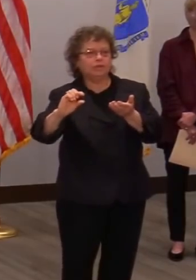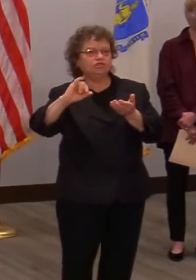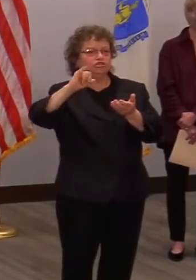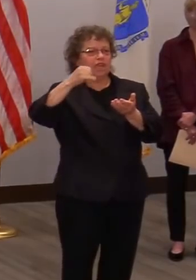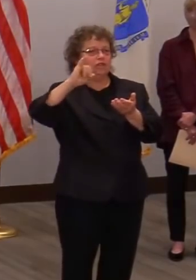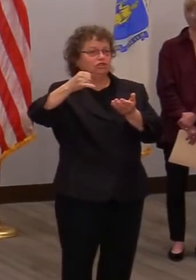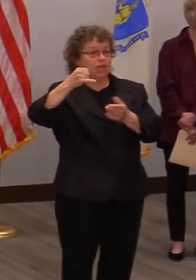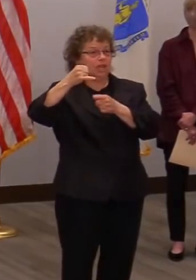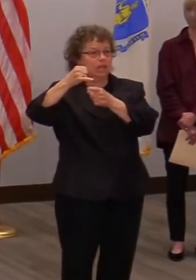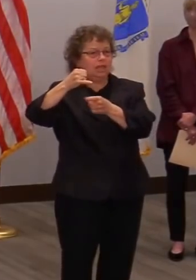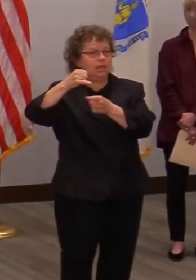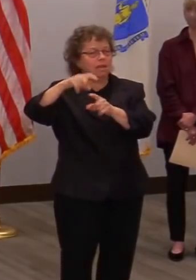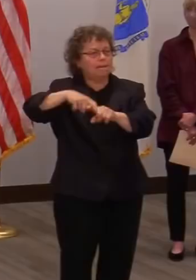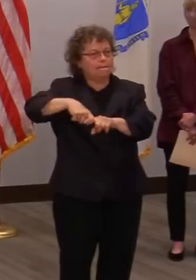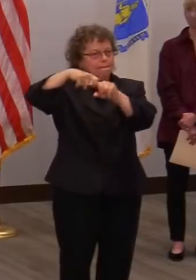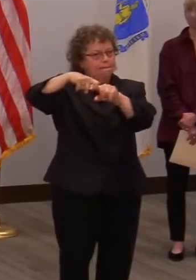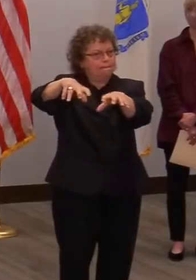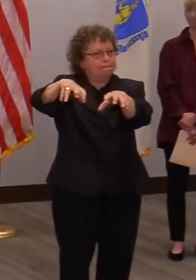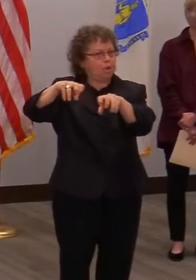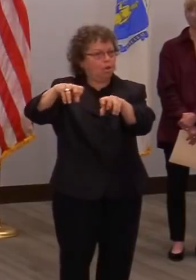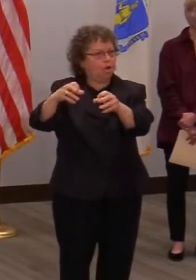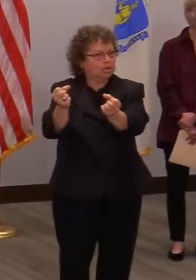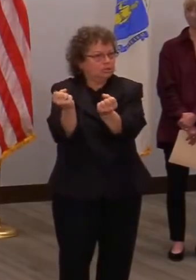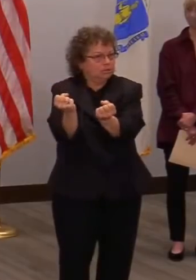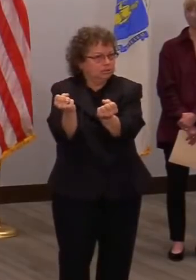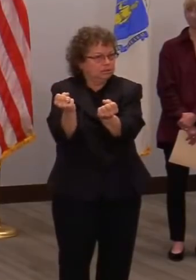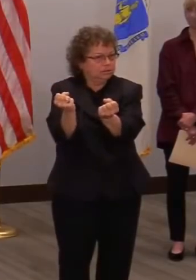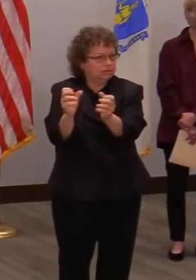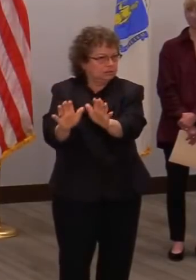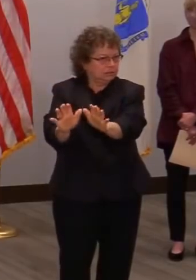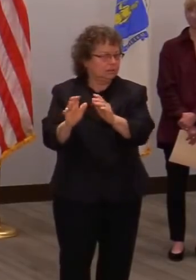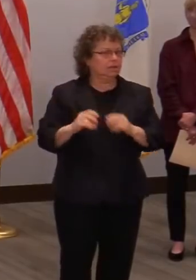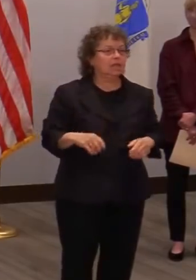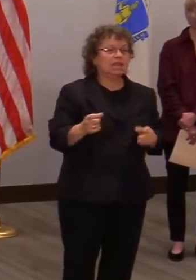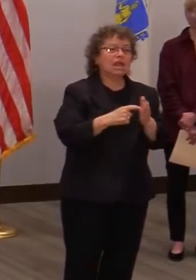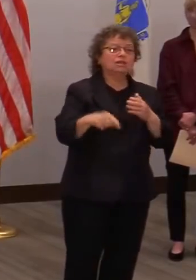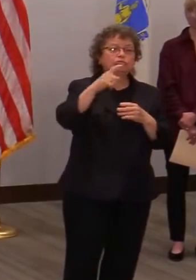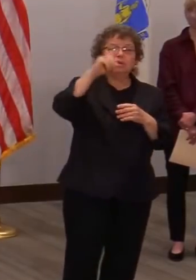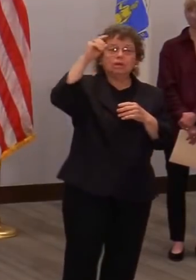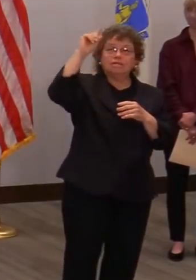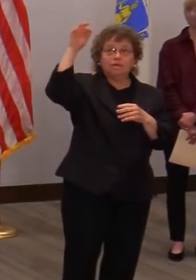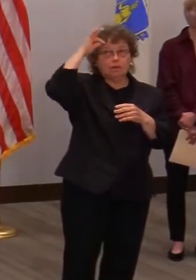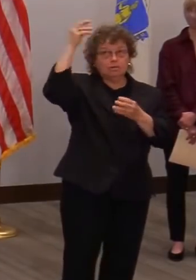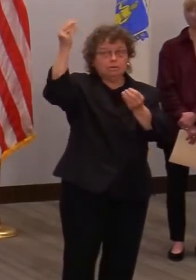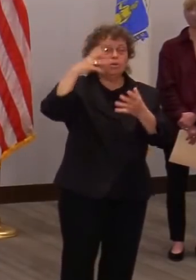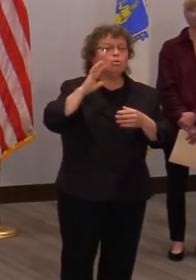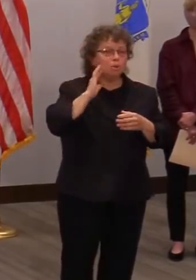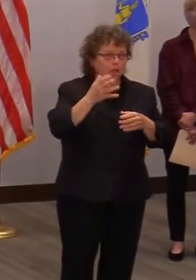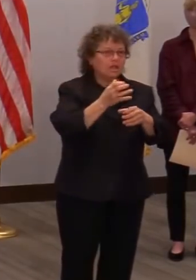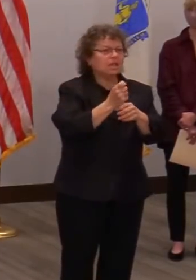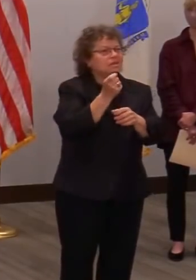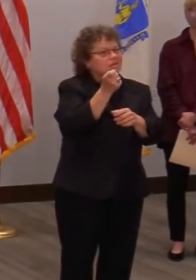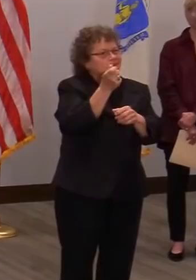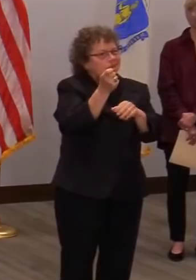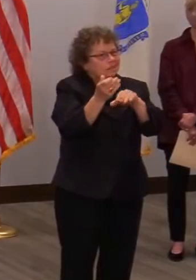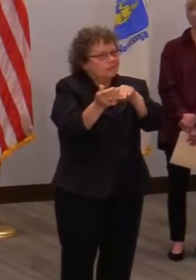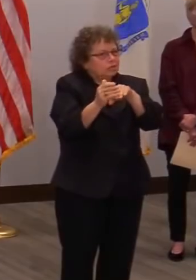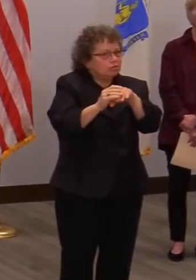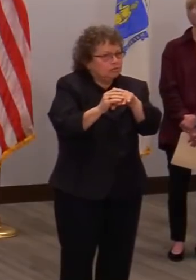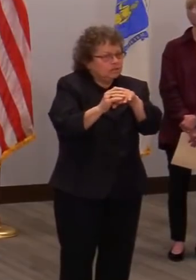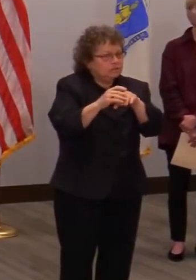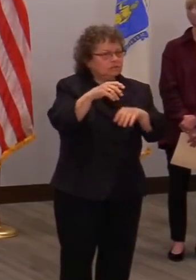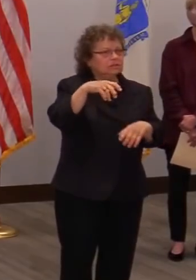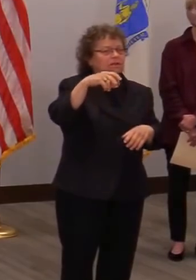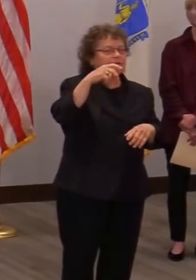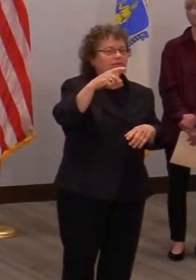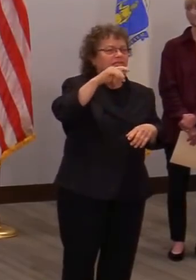paused. For next week, the federal government's notified us that we'll receive a modest increase in Pfizer and Moderna doses